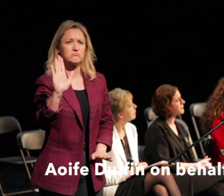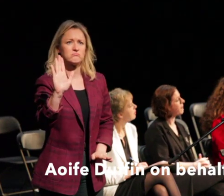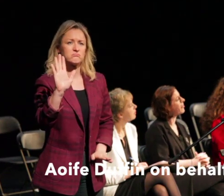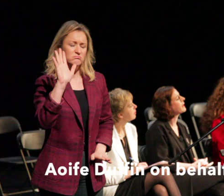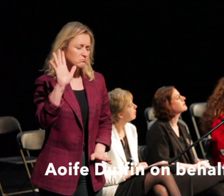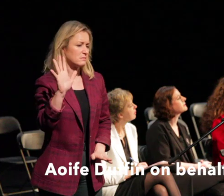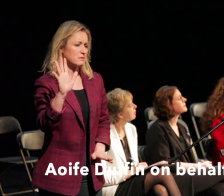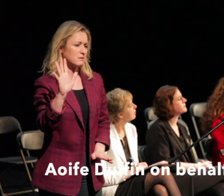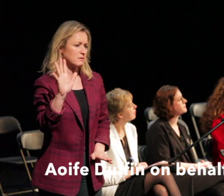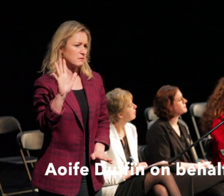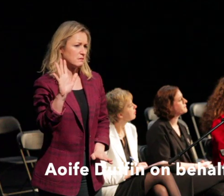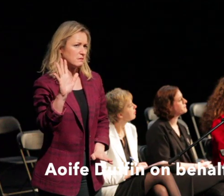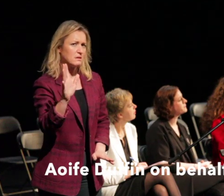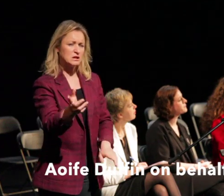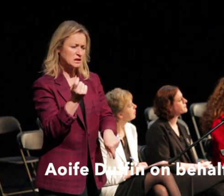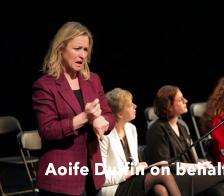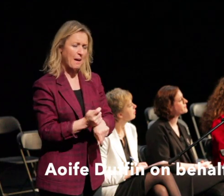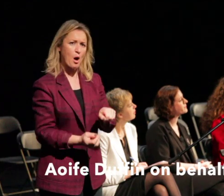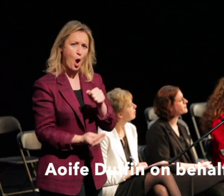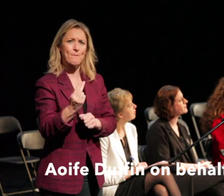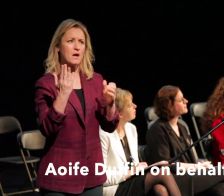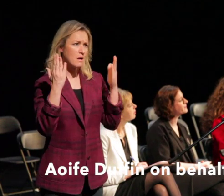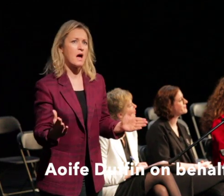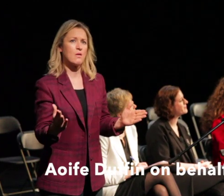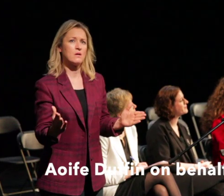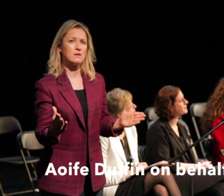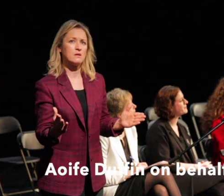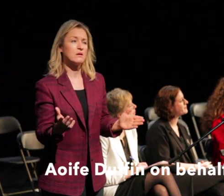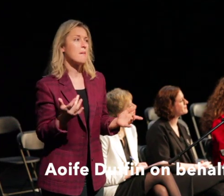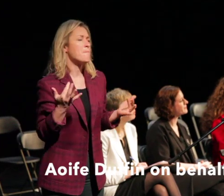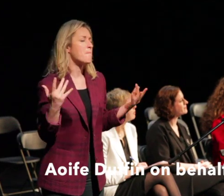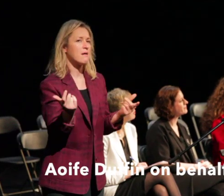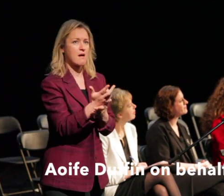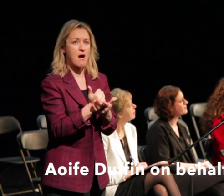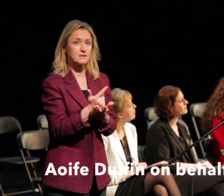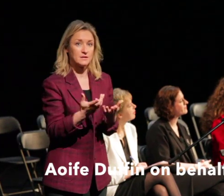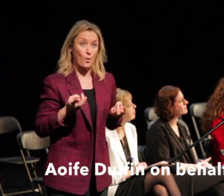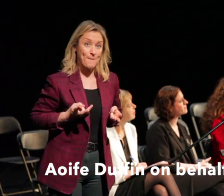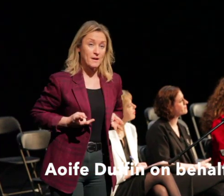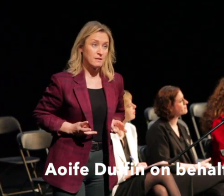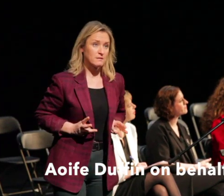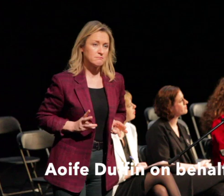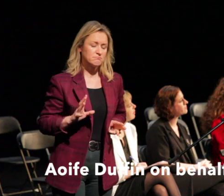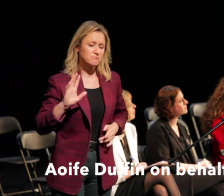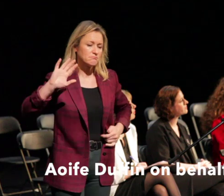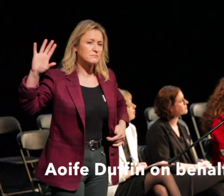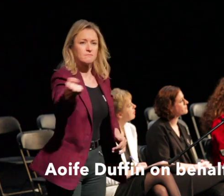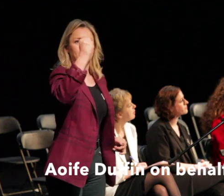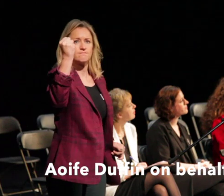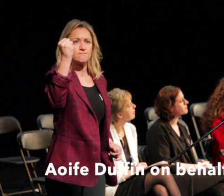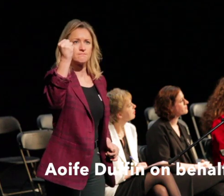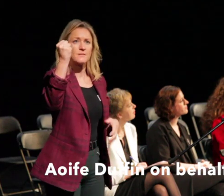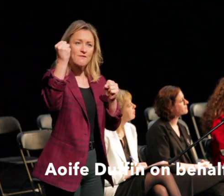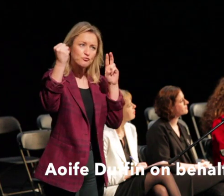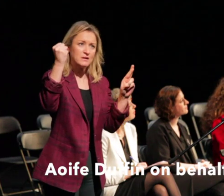great artists, who also happen to be women, to reclaim their rightful place in the artistic canon of